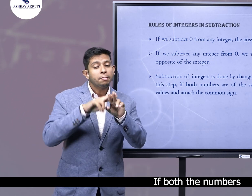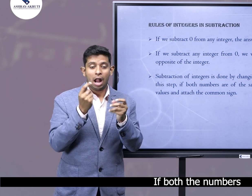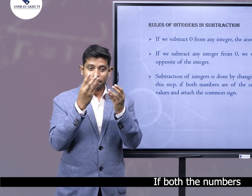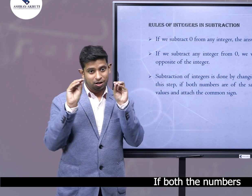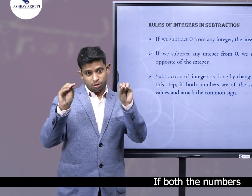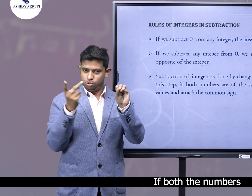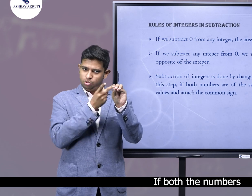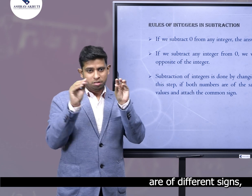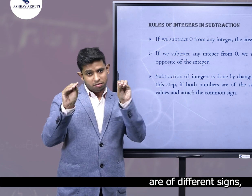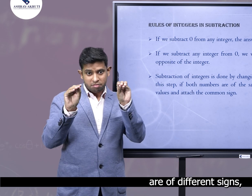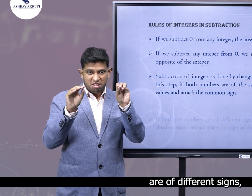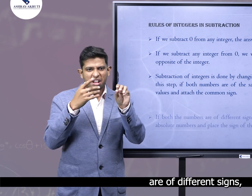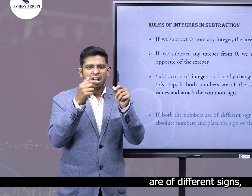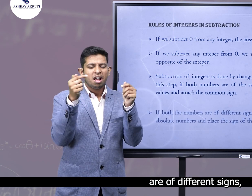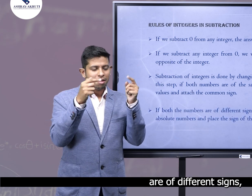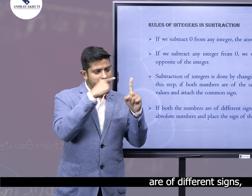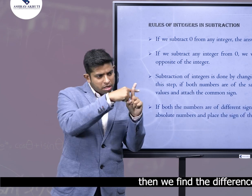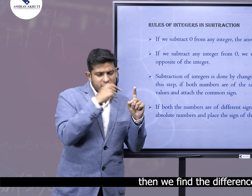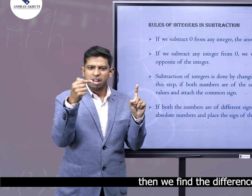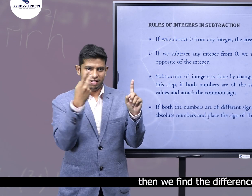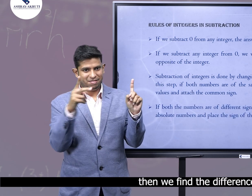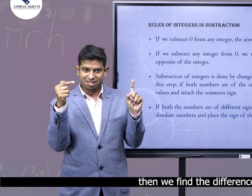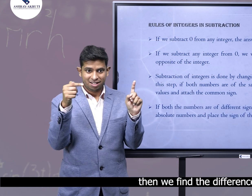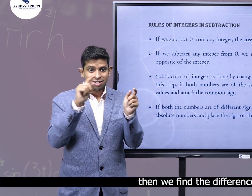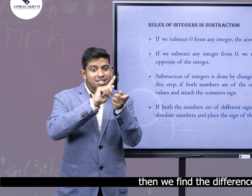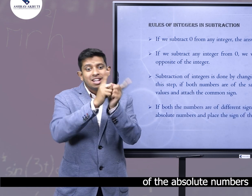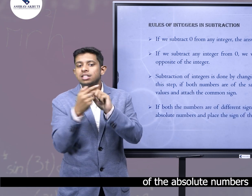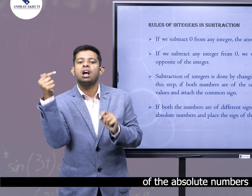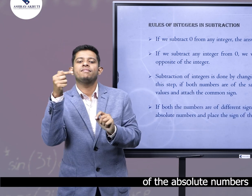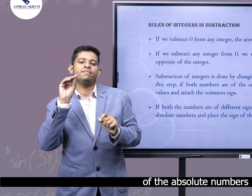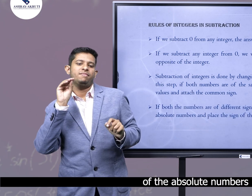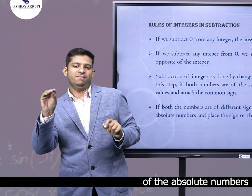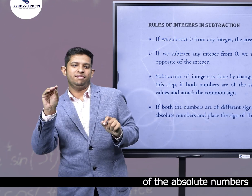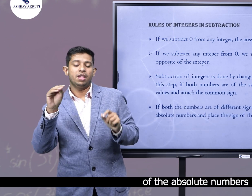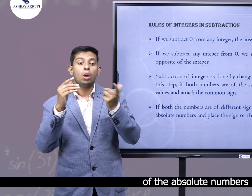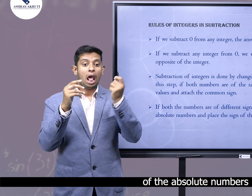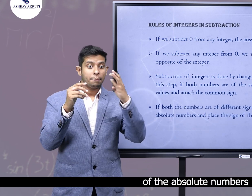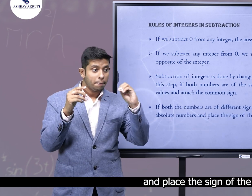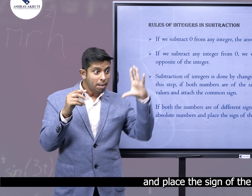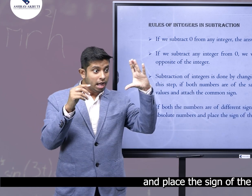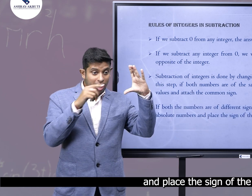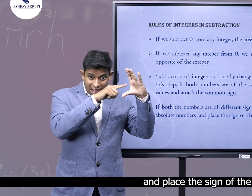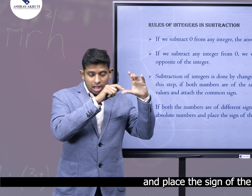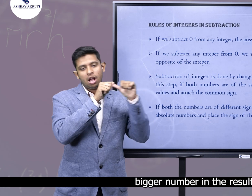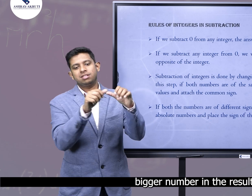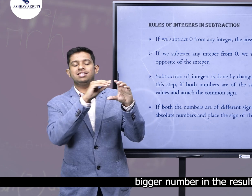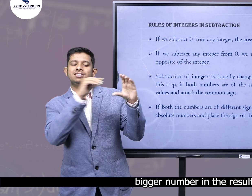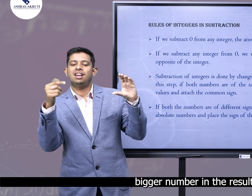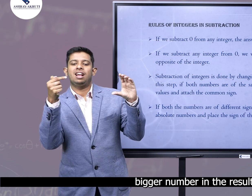If both the numbers are of different signs, then we find the difference of the absolute numbers and place the sign of the bigger number in the